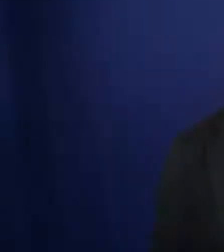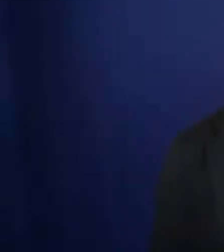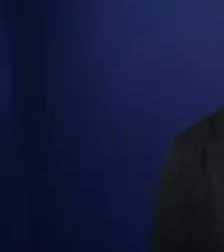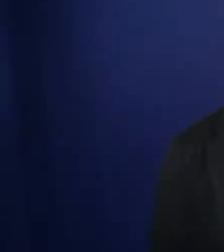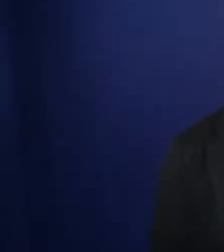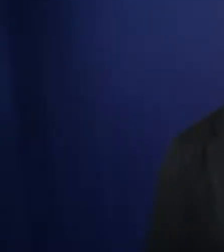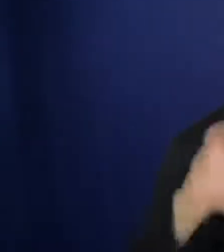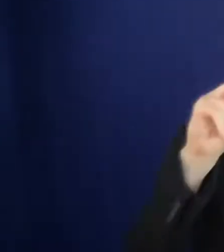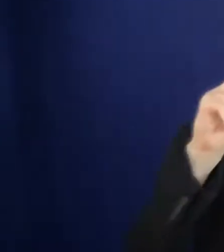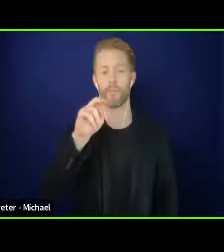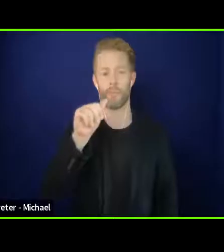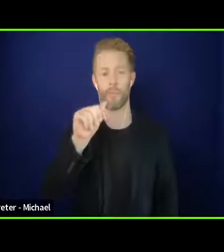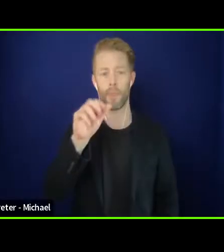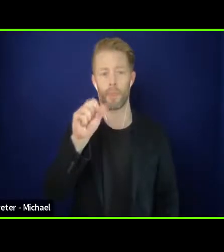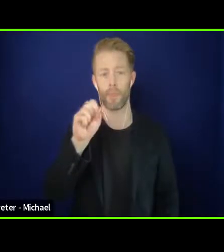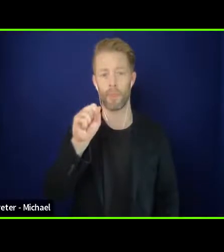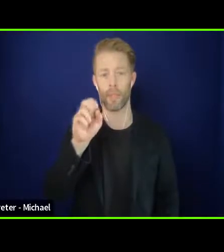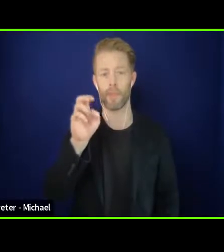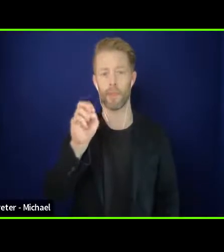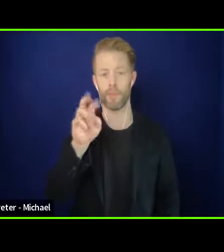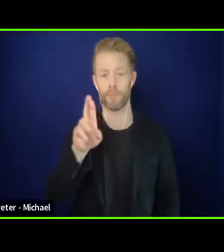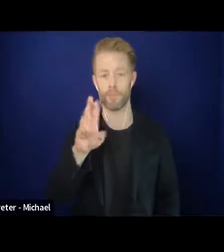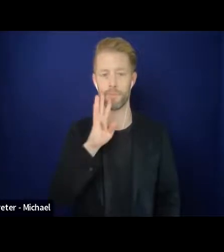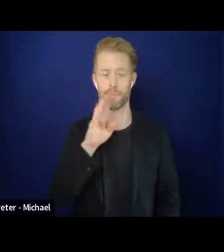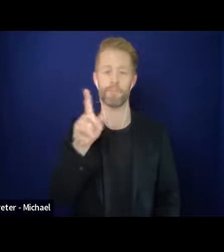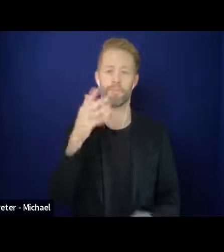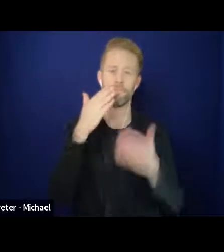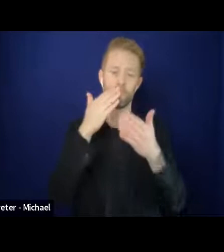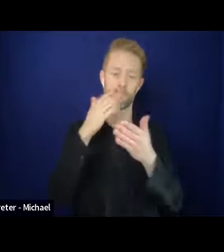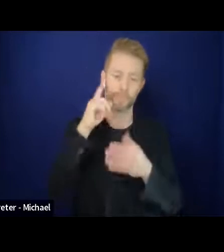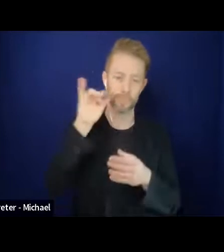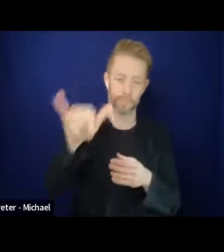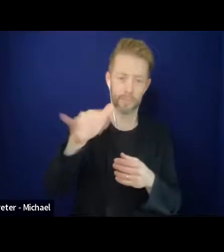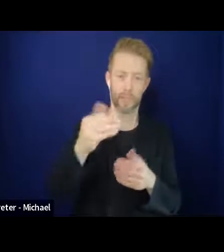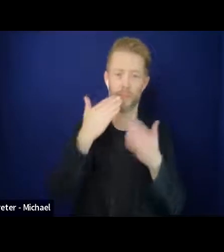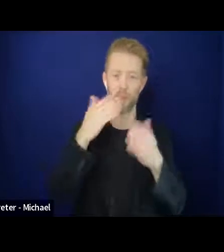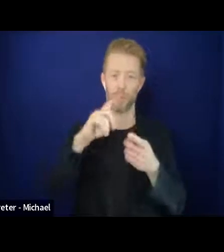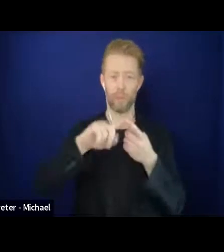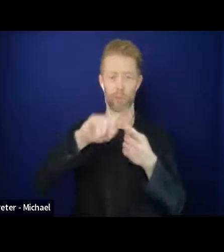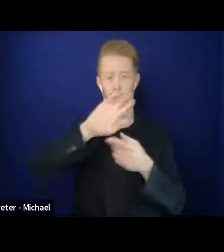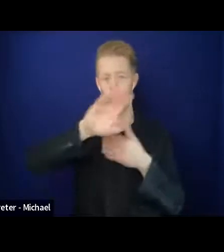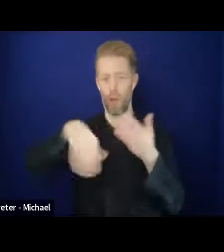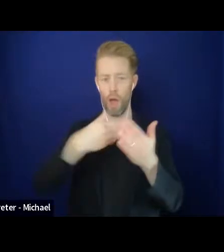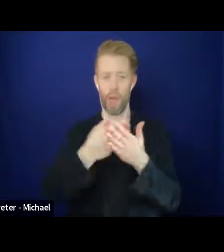Thank you for that, and thank you to all our panelists.